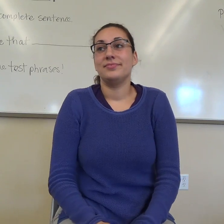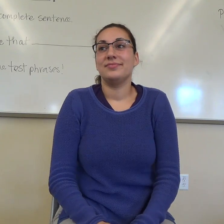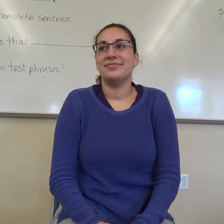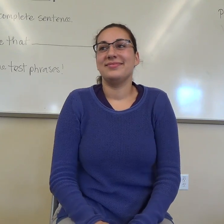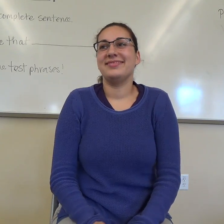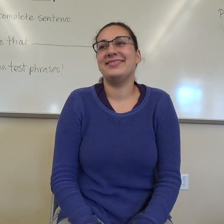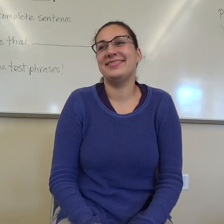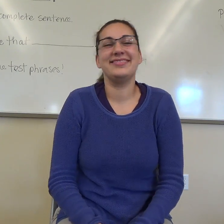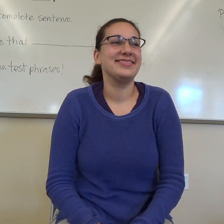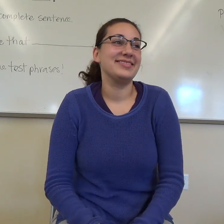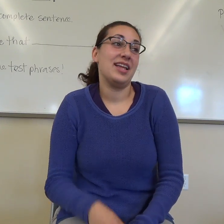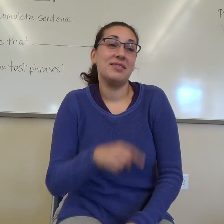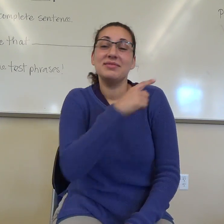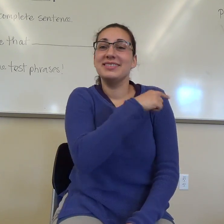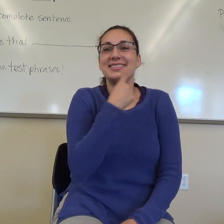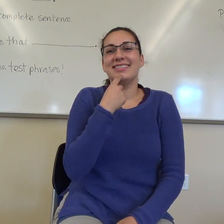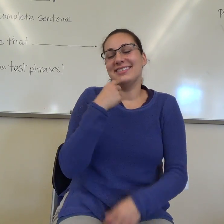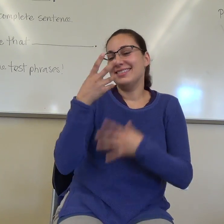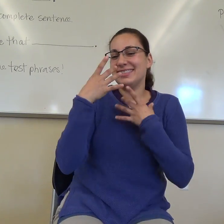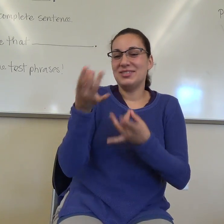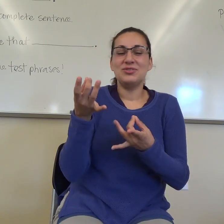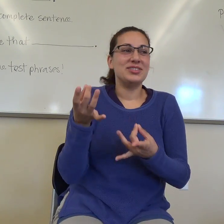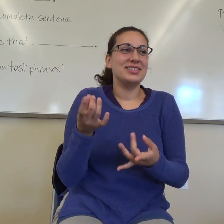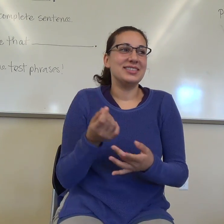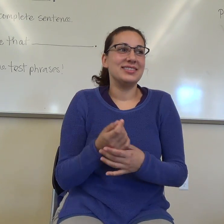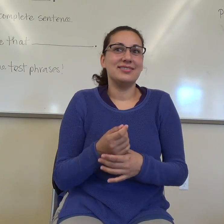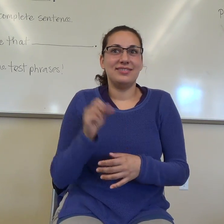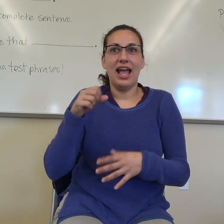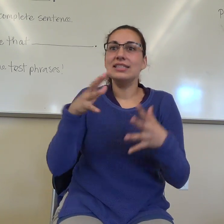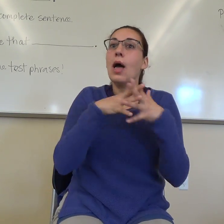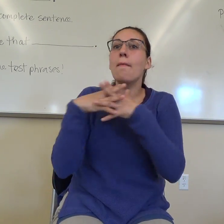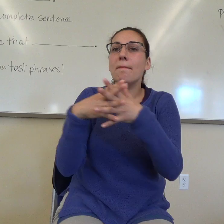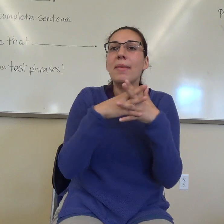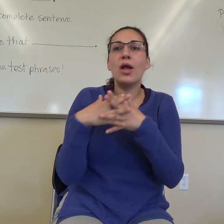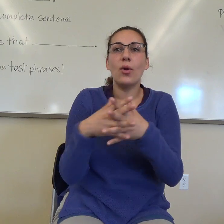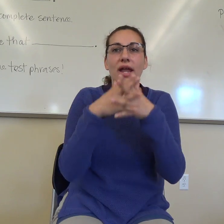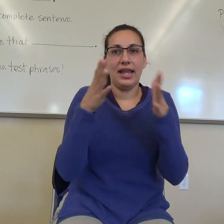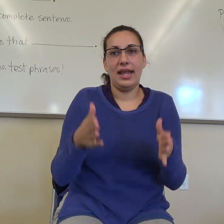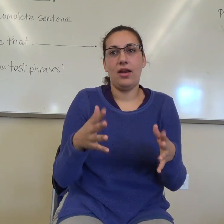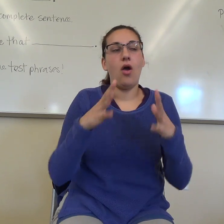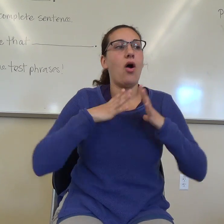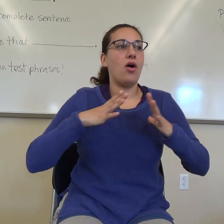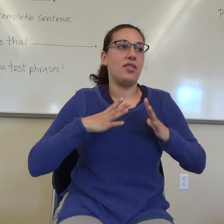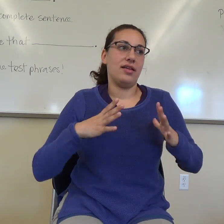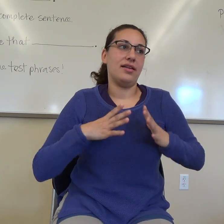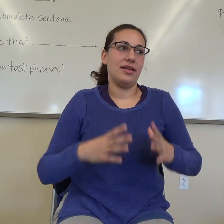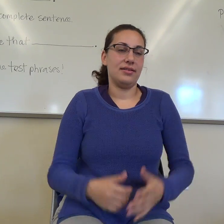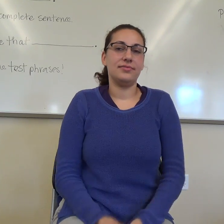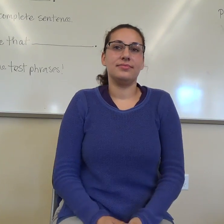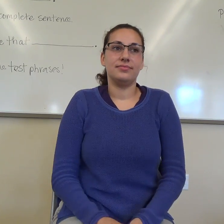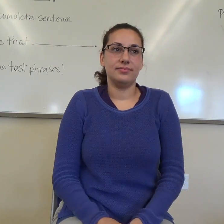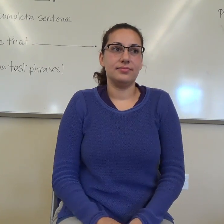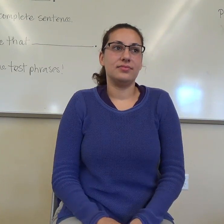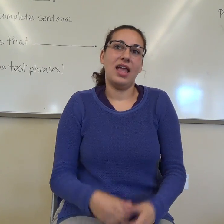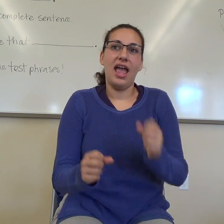interesting. Yeah, it's interesting, but it's an American holiday, and it's There's fun. and advertisement and money and. Yeah, and like I said,